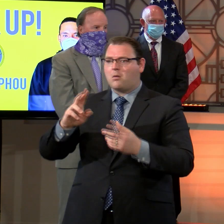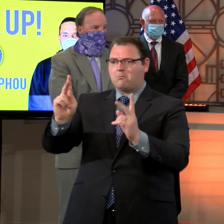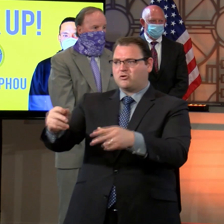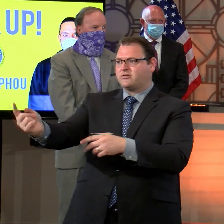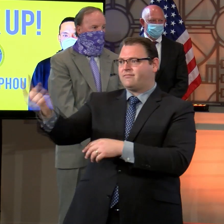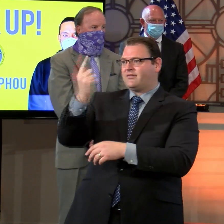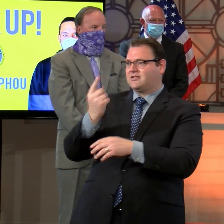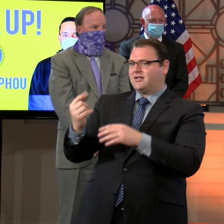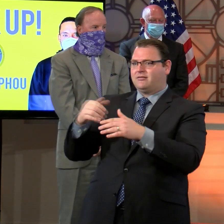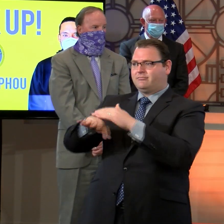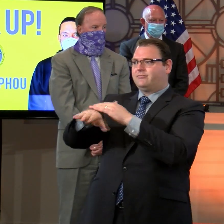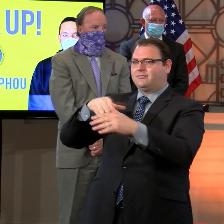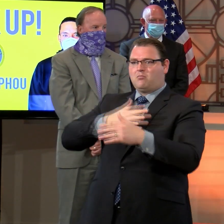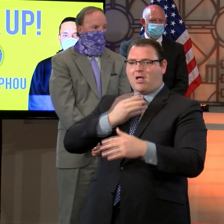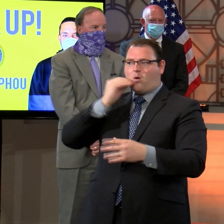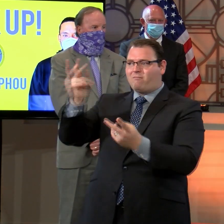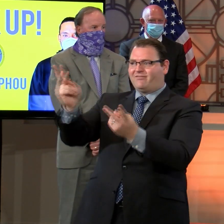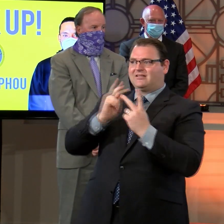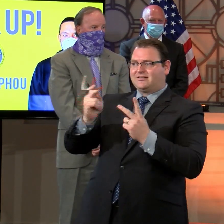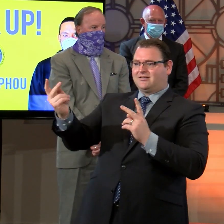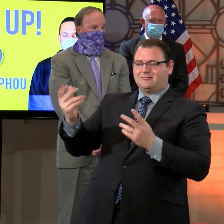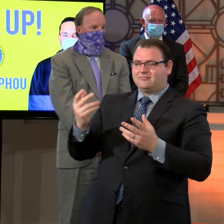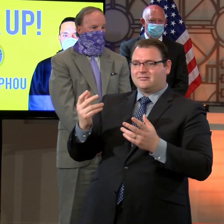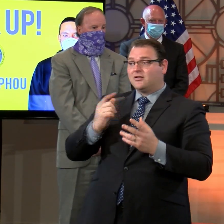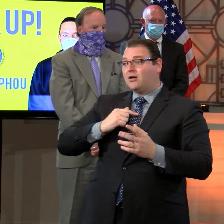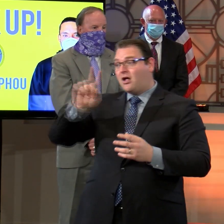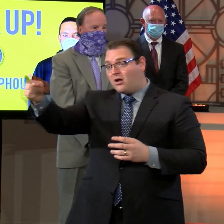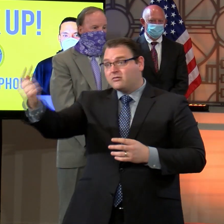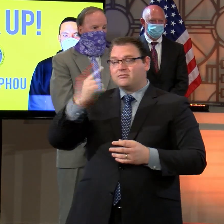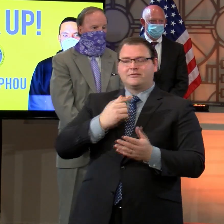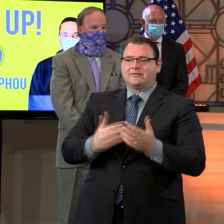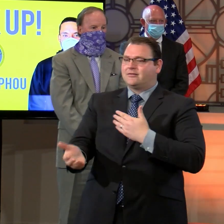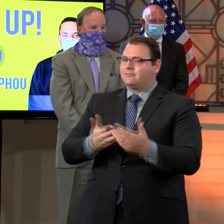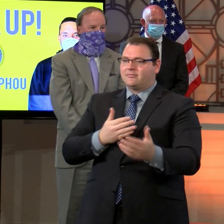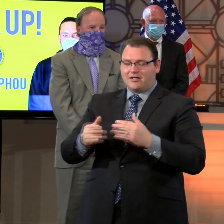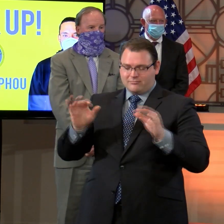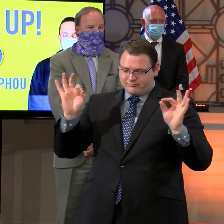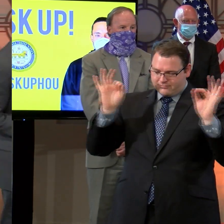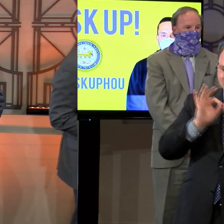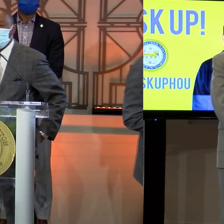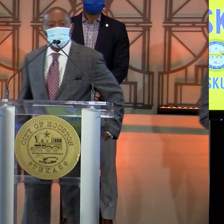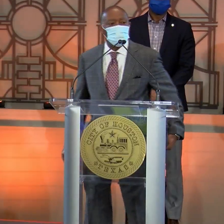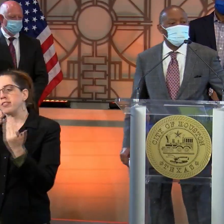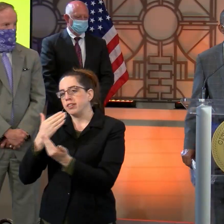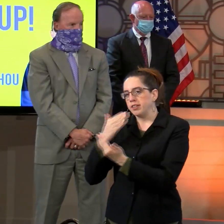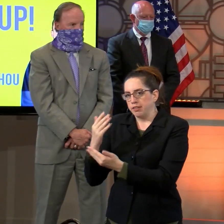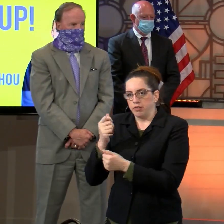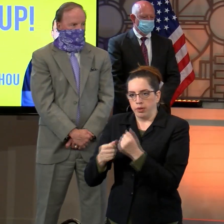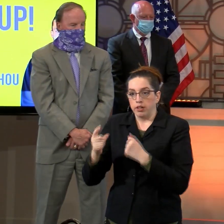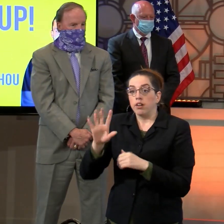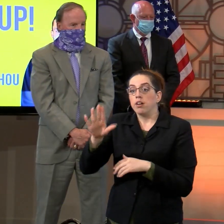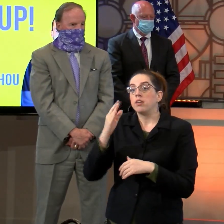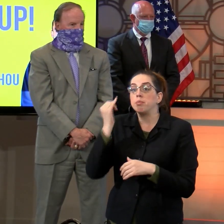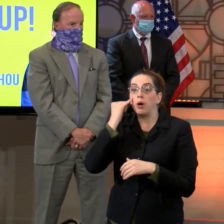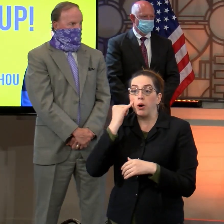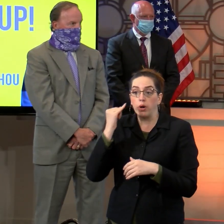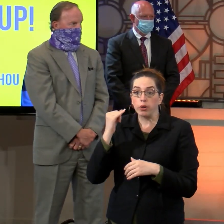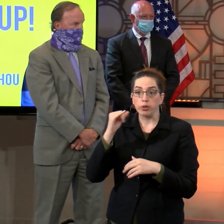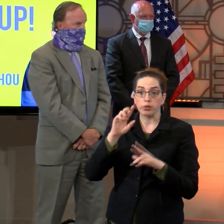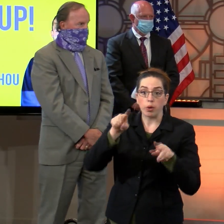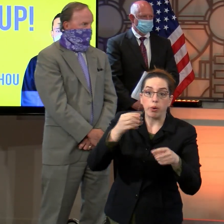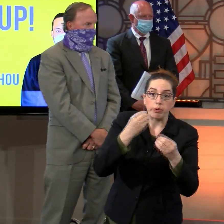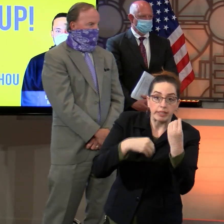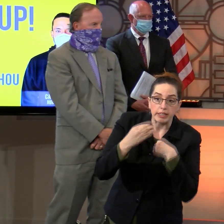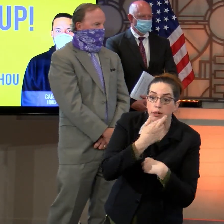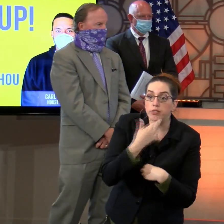house. Okay, so, I'm going to proceed cautiously as we move forward. Let me just say, whether you go to a restaurant or not,